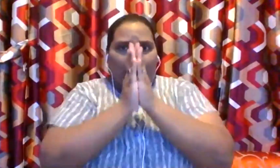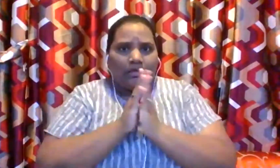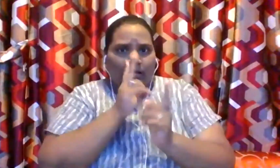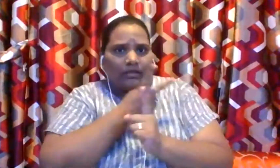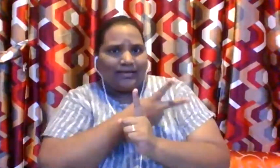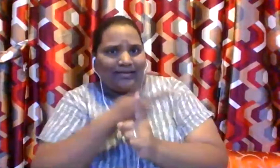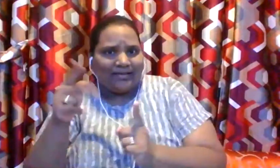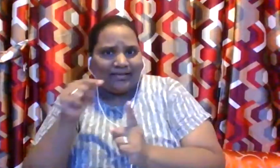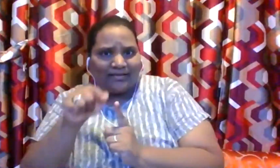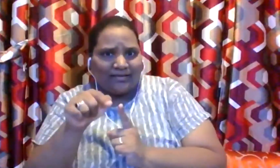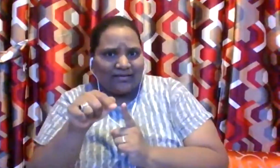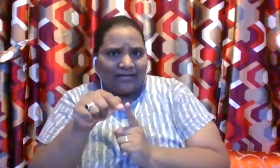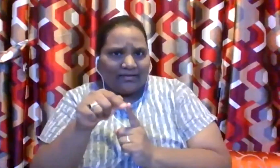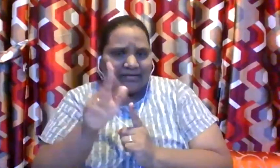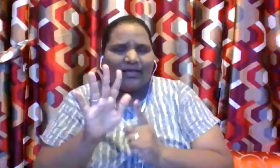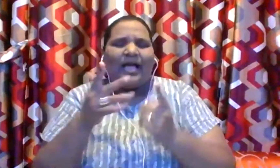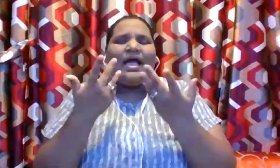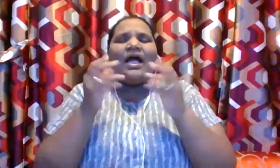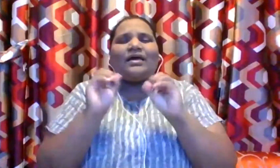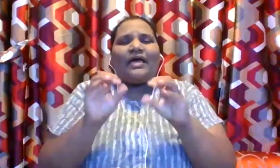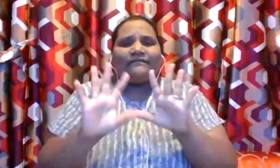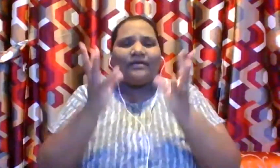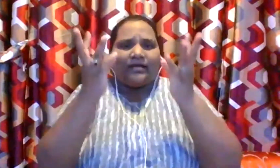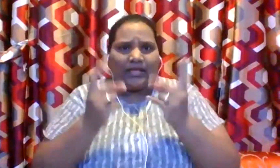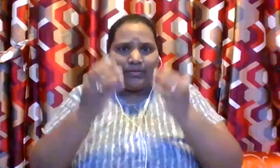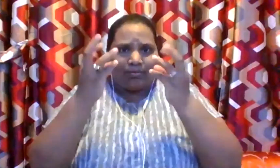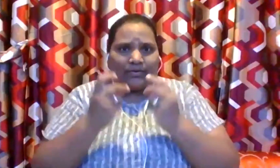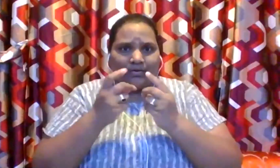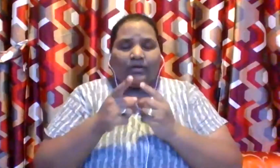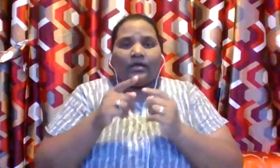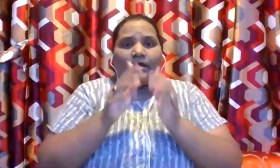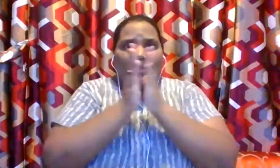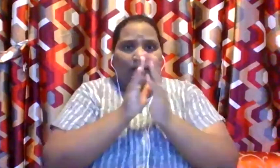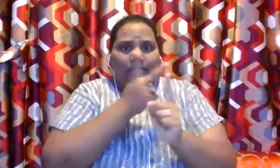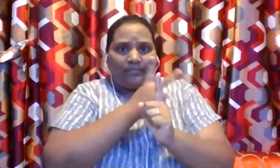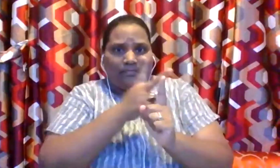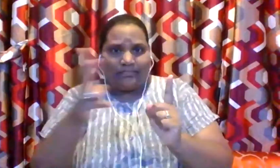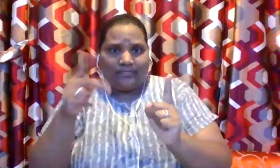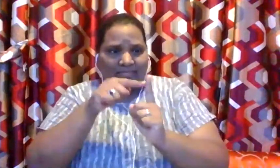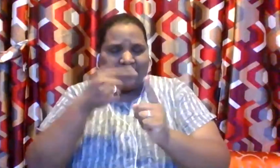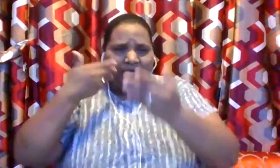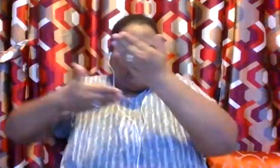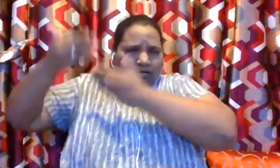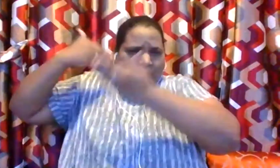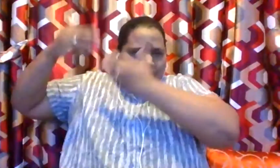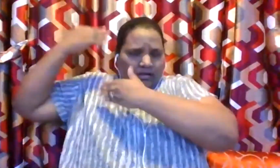rough calculation, was there any religion present millions of years ago? So Krishna